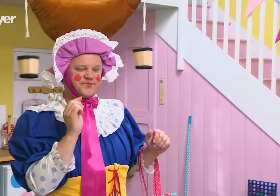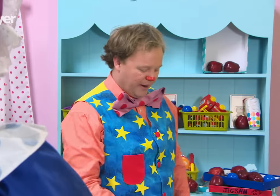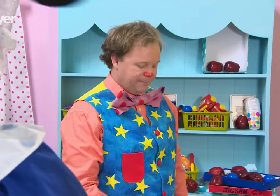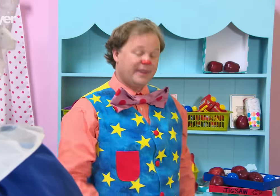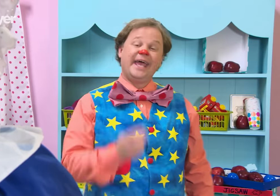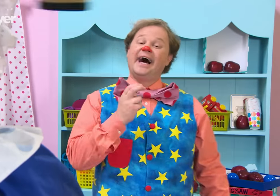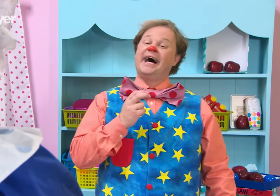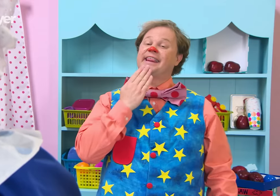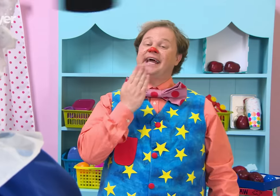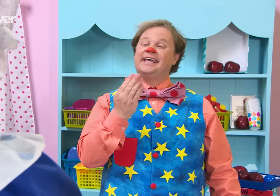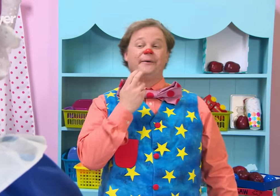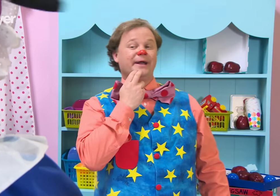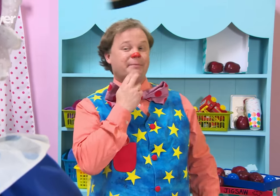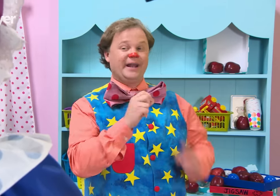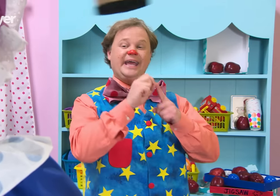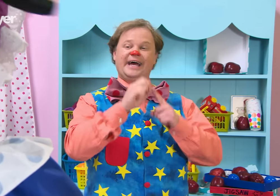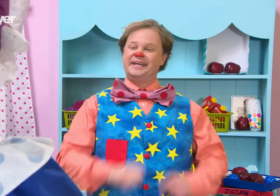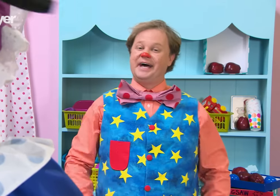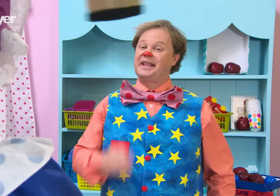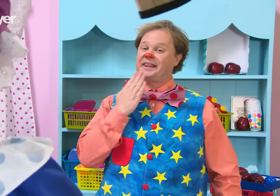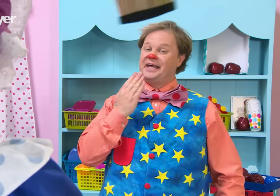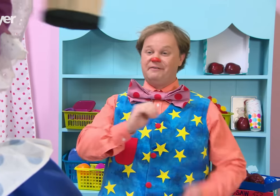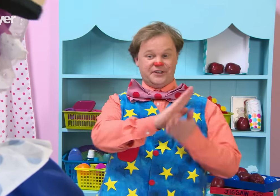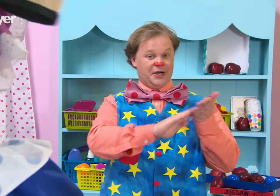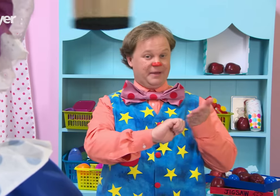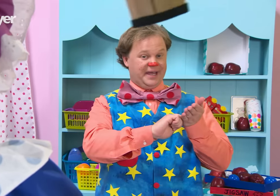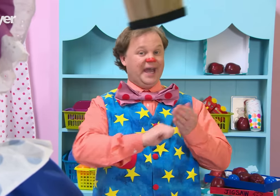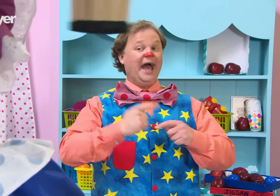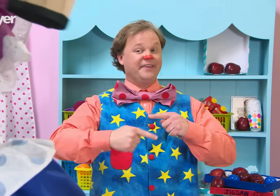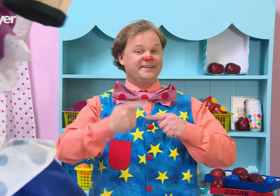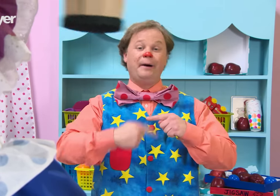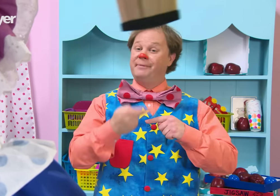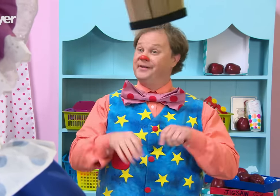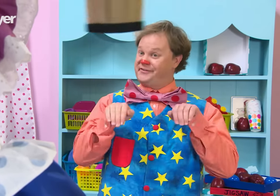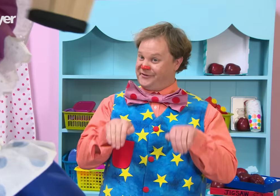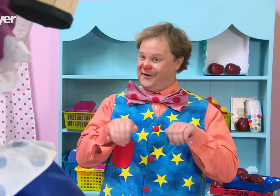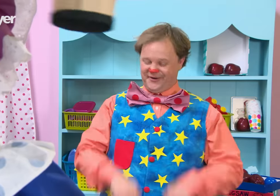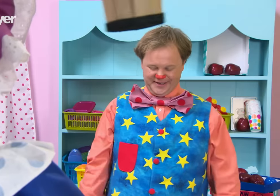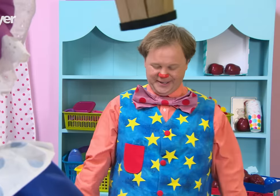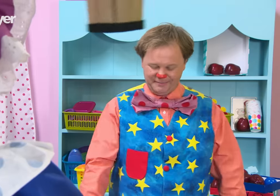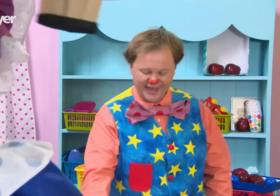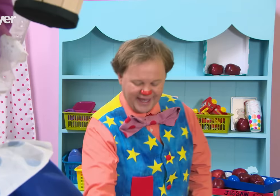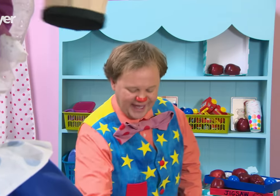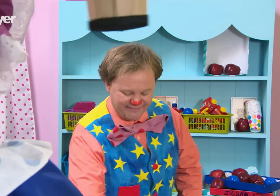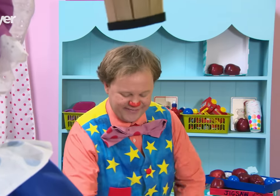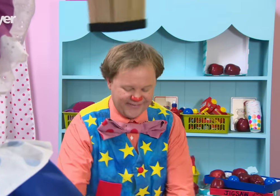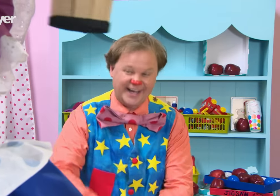Well, thank you, Aunt Polly, and thank you for shopping at the Tumble store. Here is your